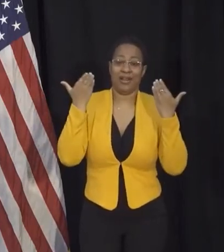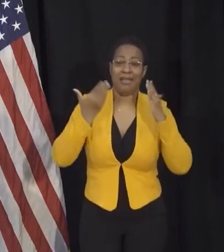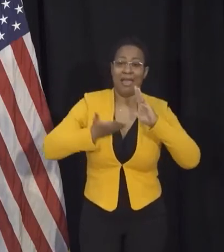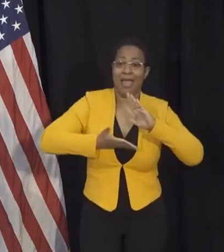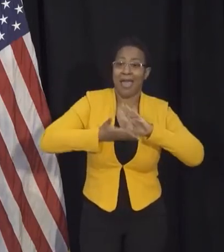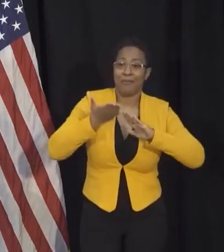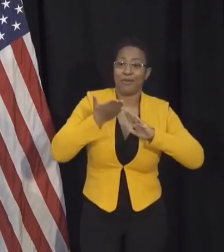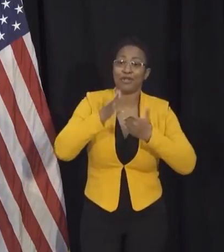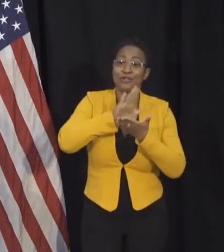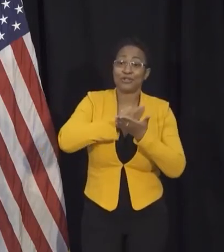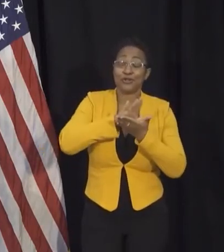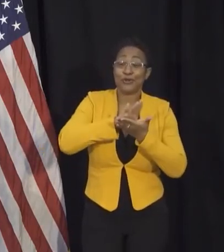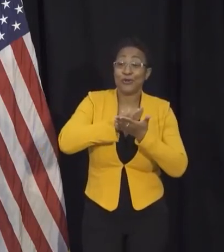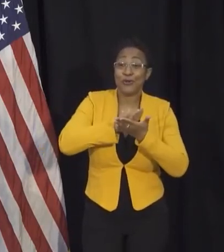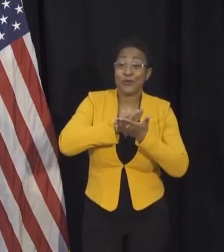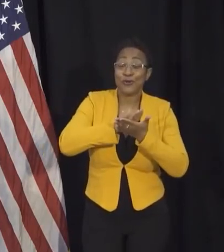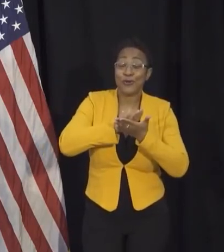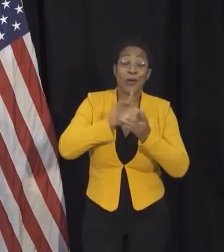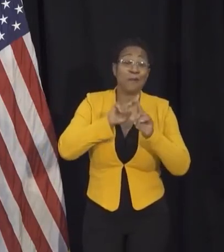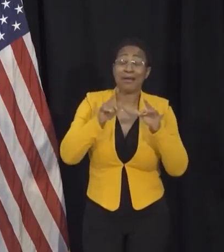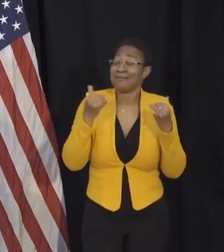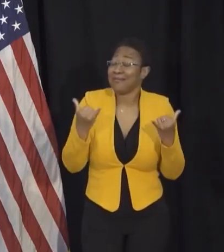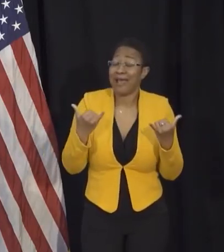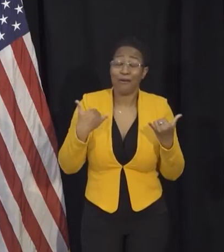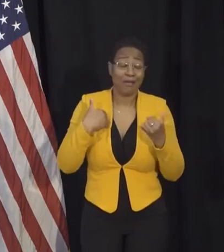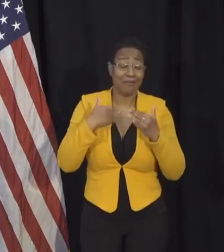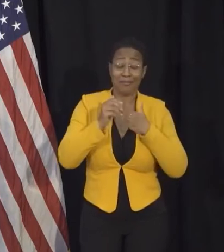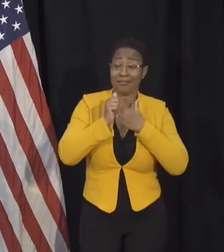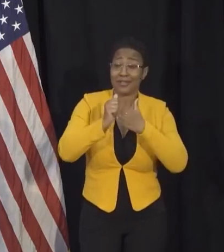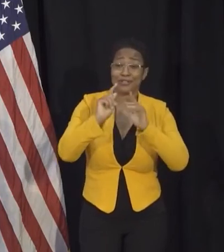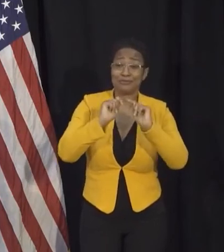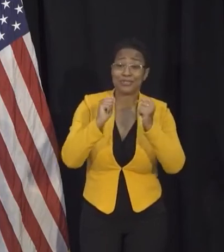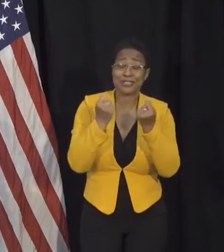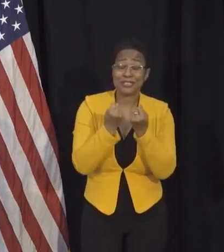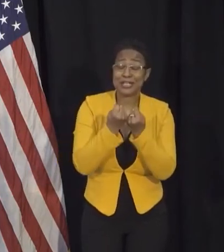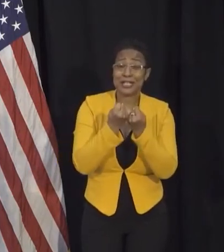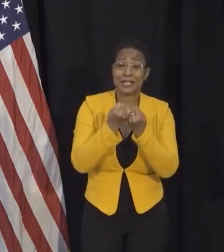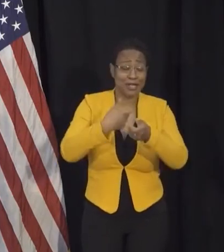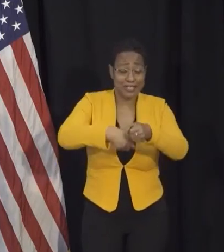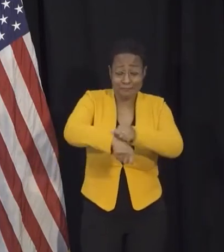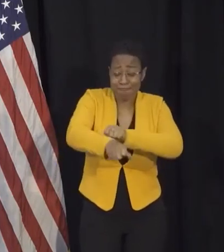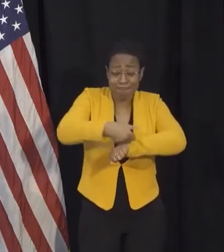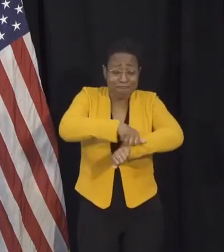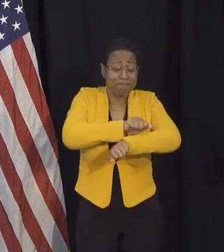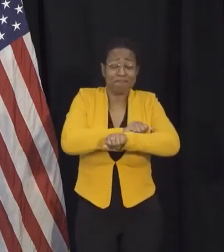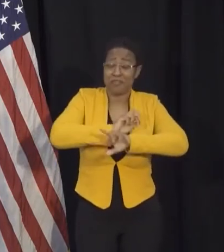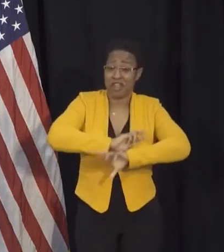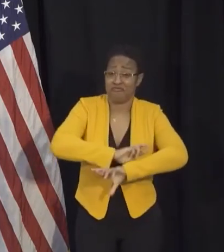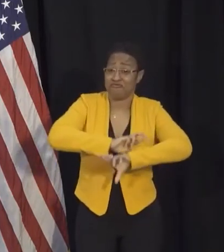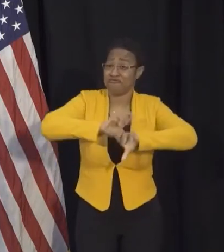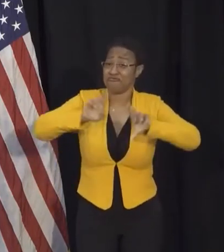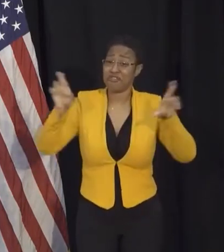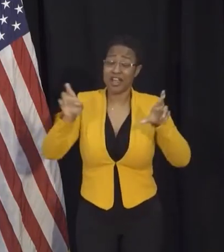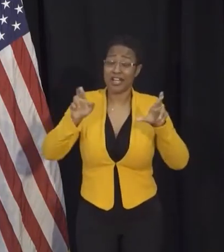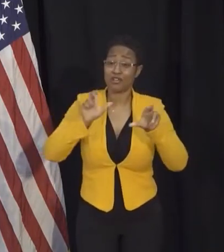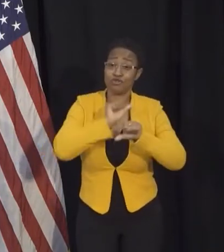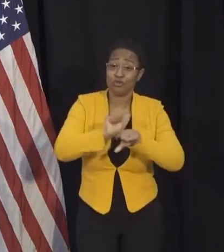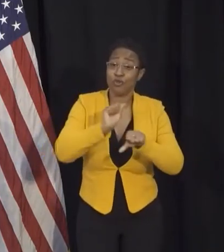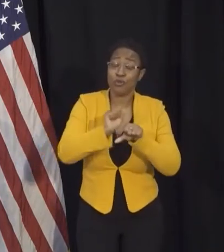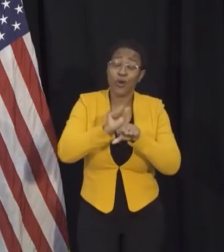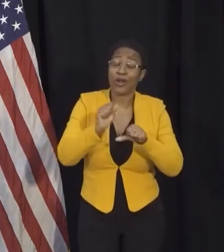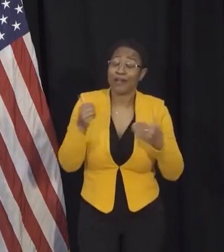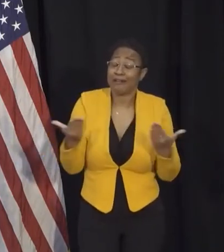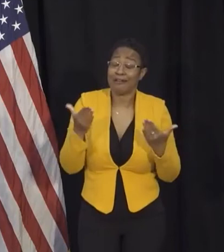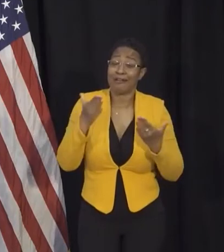operating school district. But we have a leadership team that is, there is no greater leadership team in the